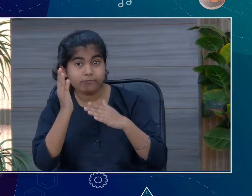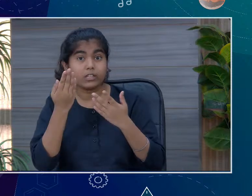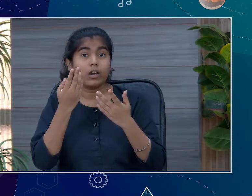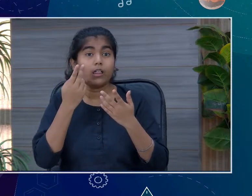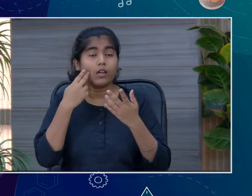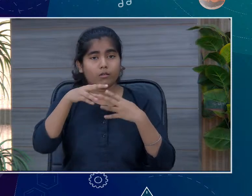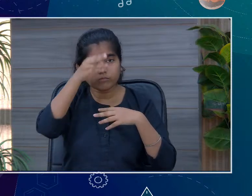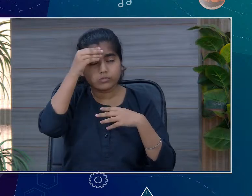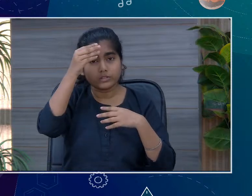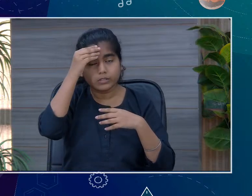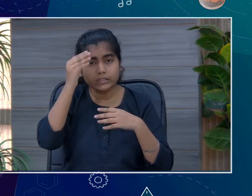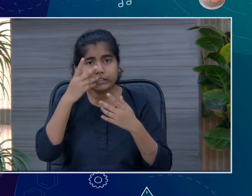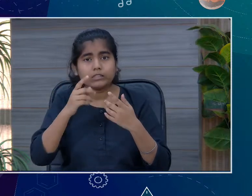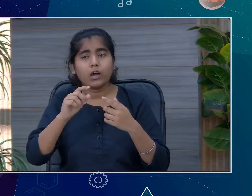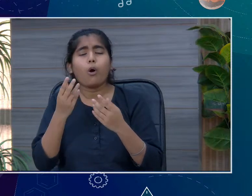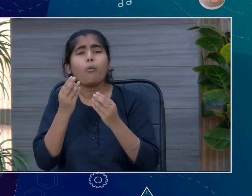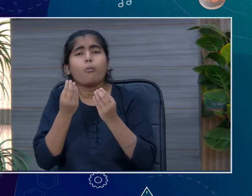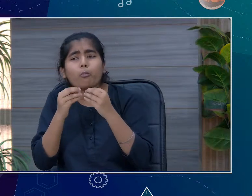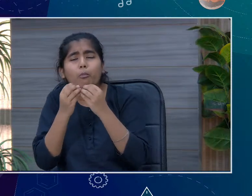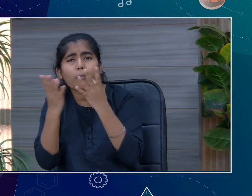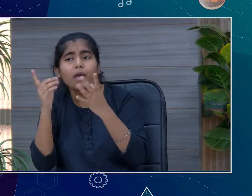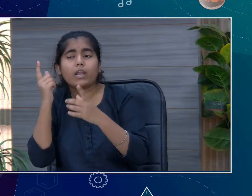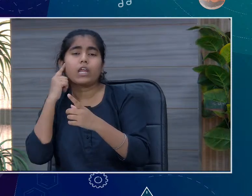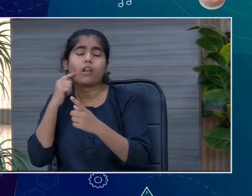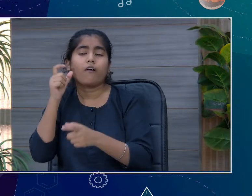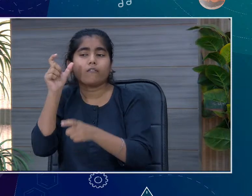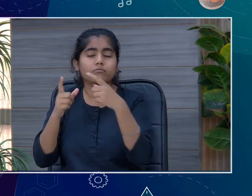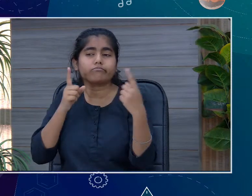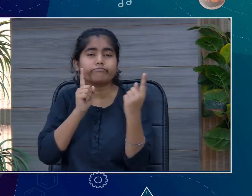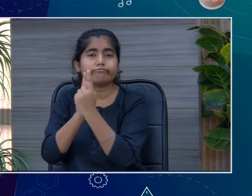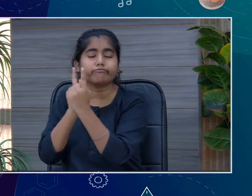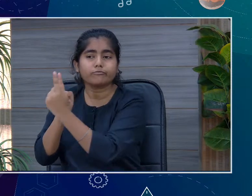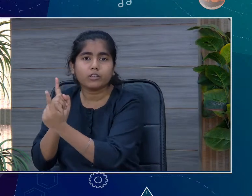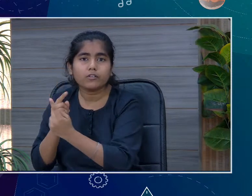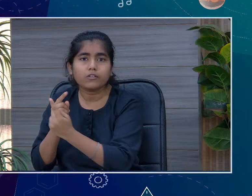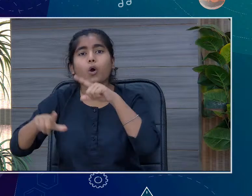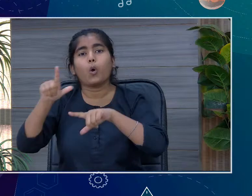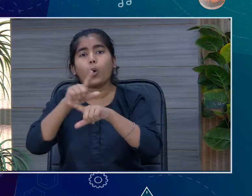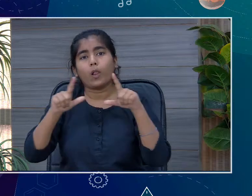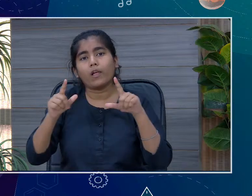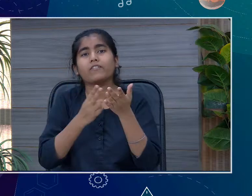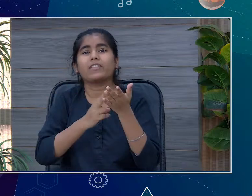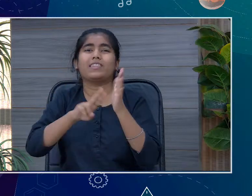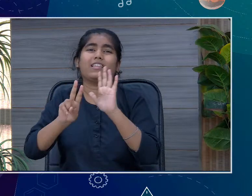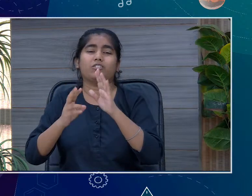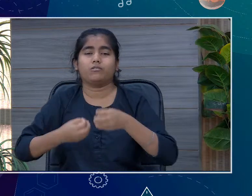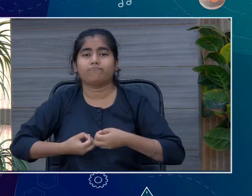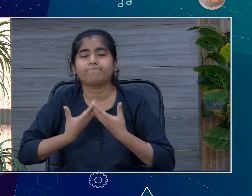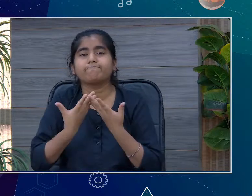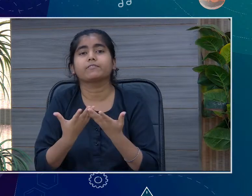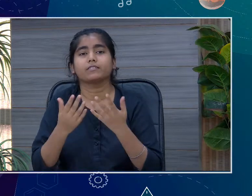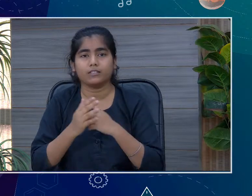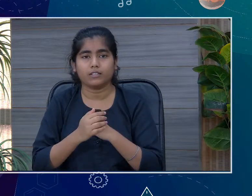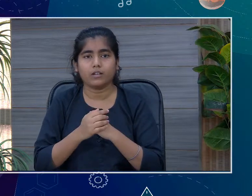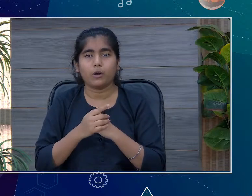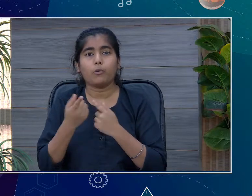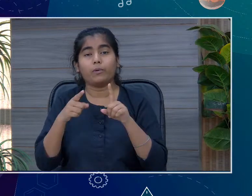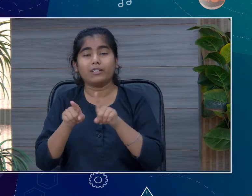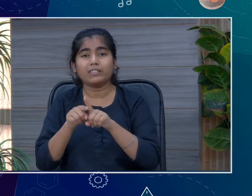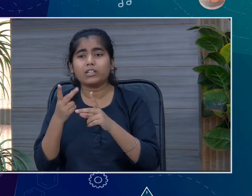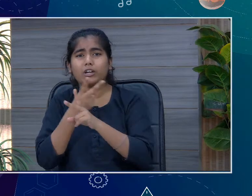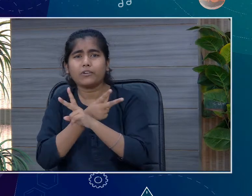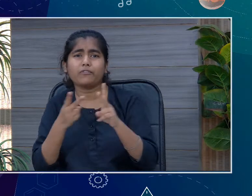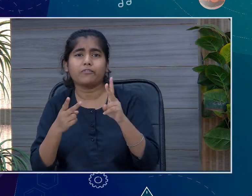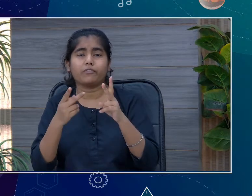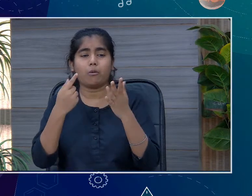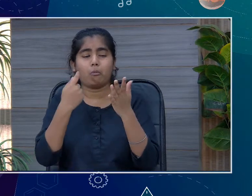where there are many other deaf children available, the language becomes a natural process of acquisition. They learn